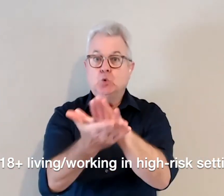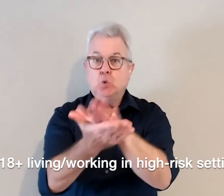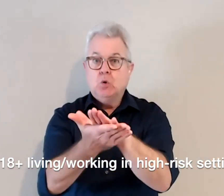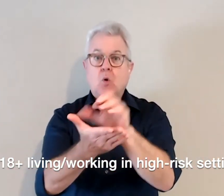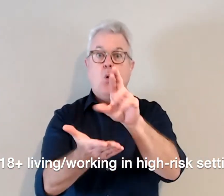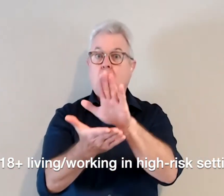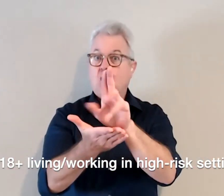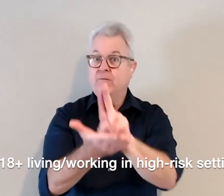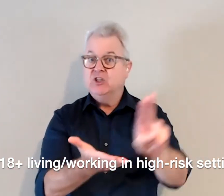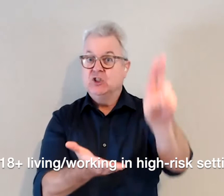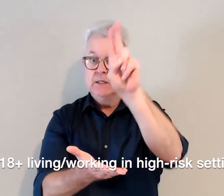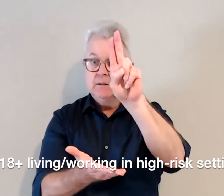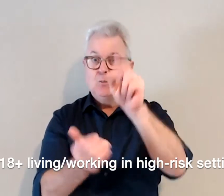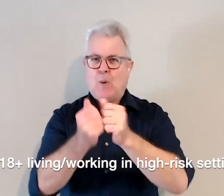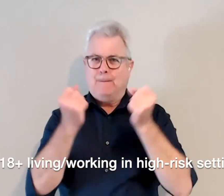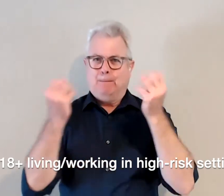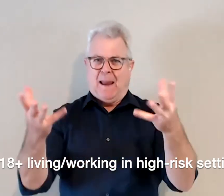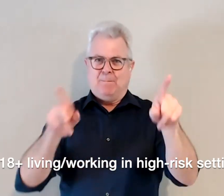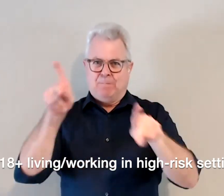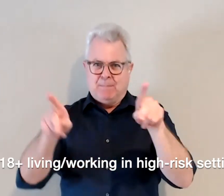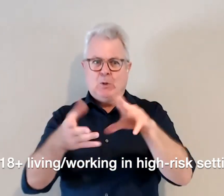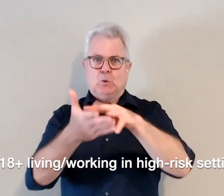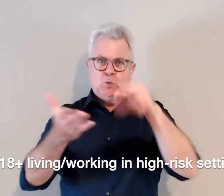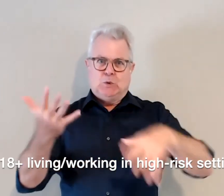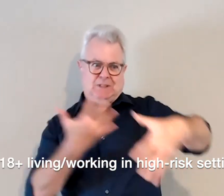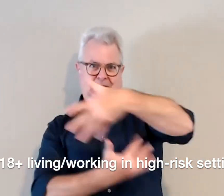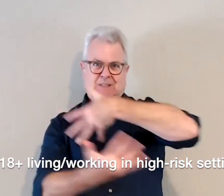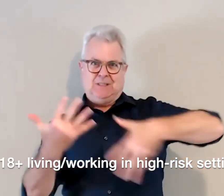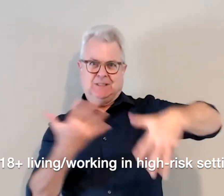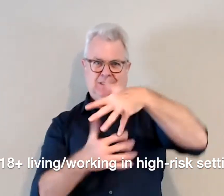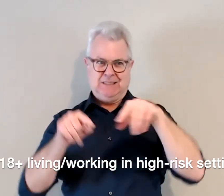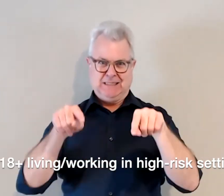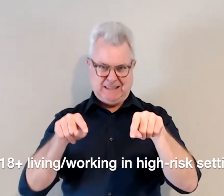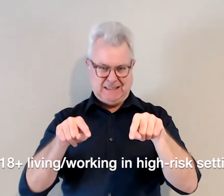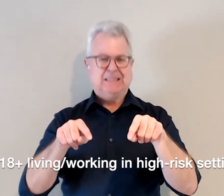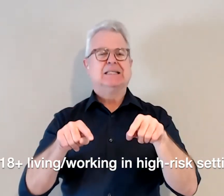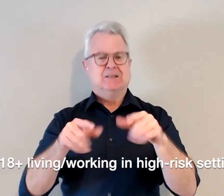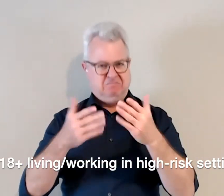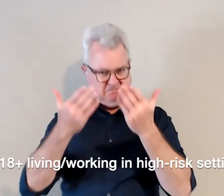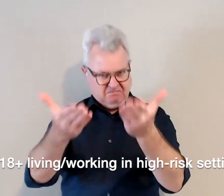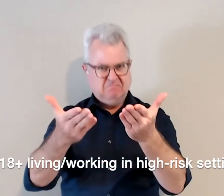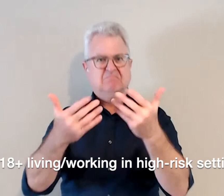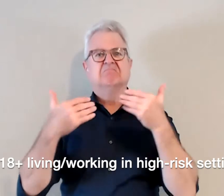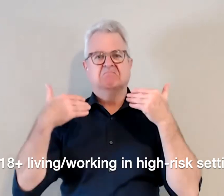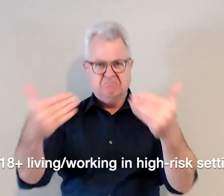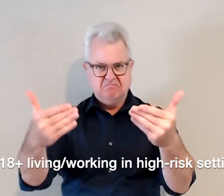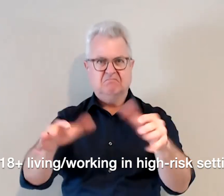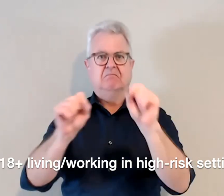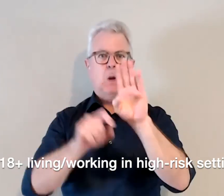home, or they're involved at the school or at the university where there's a congregation of many people that they're interacting with, they